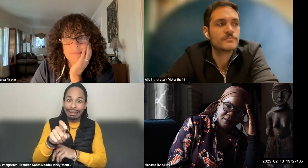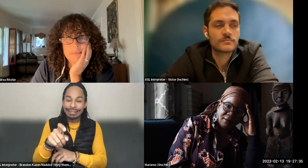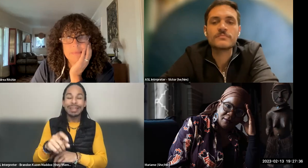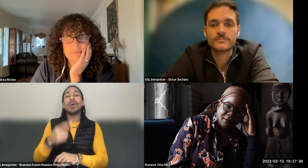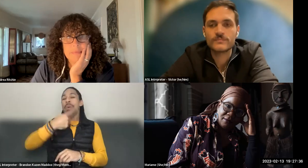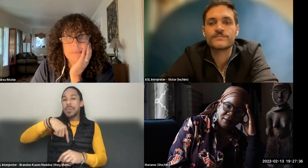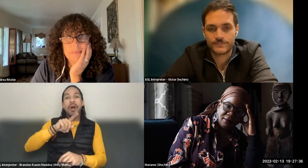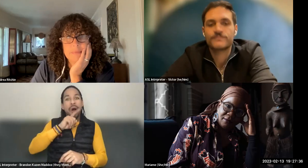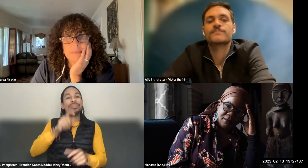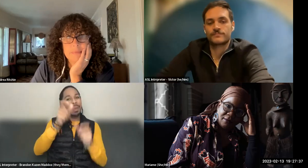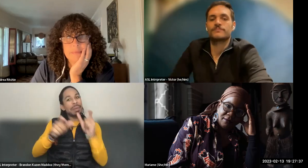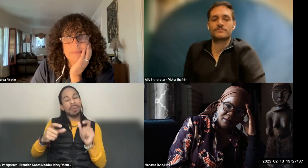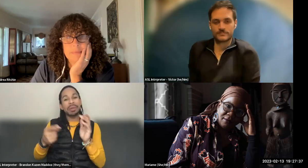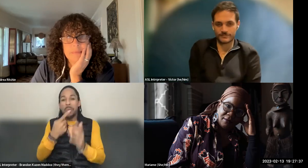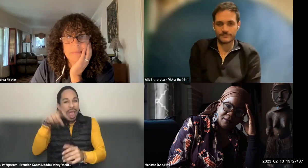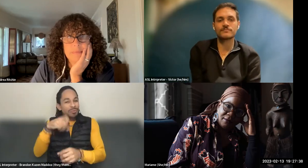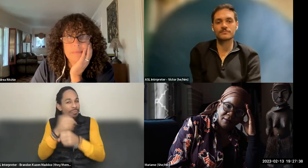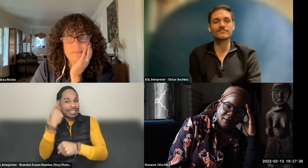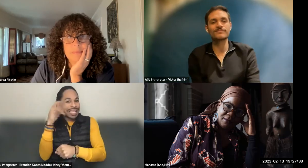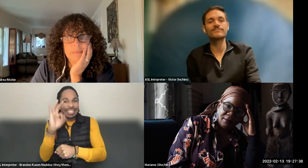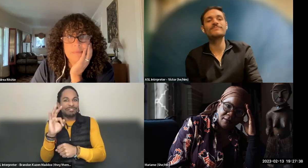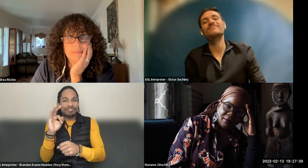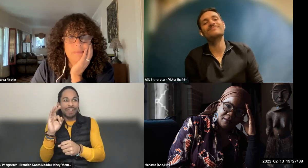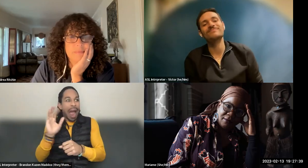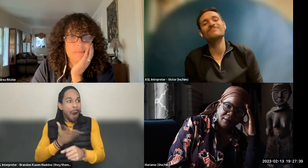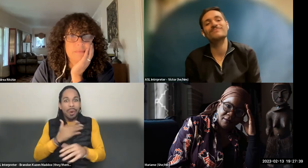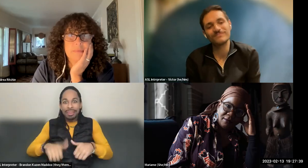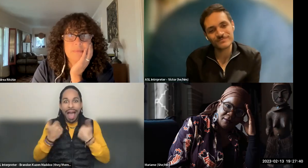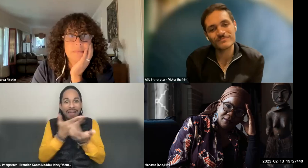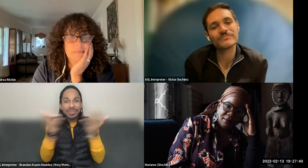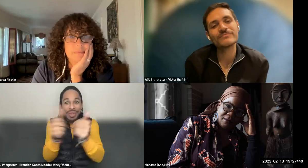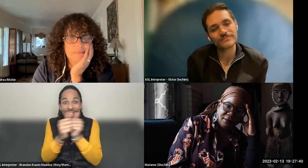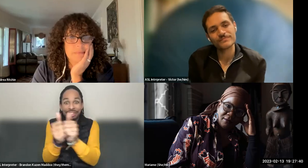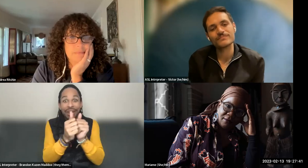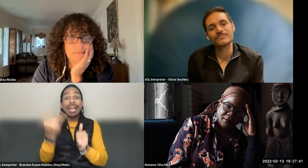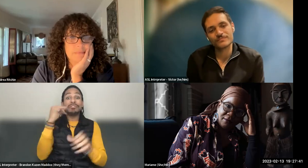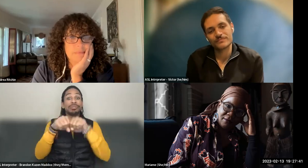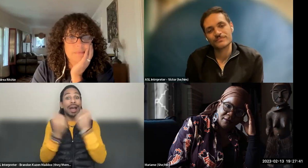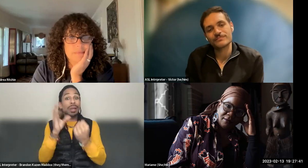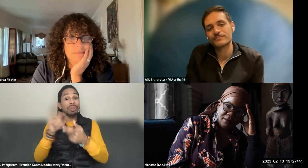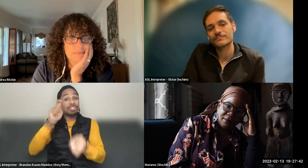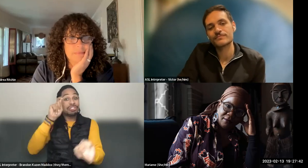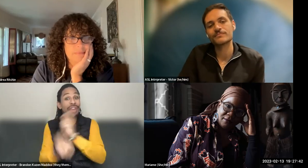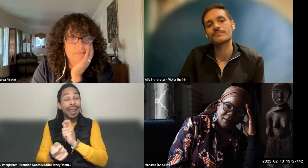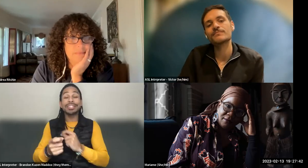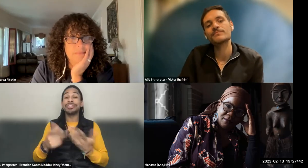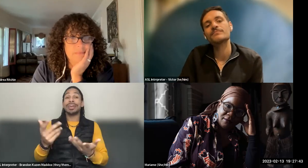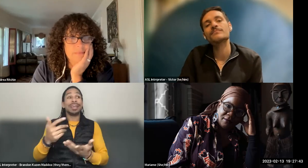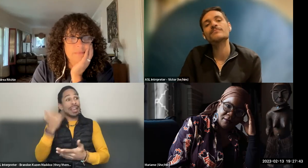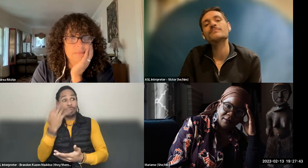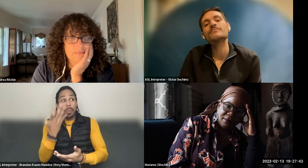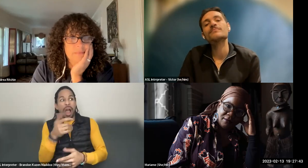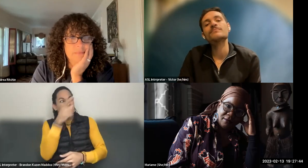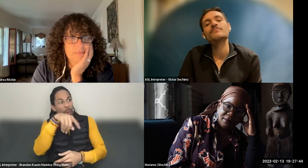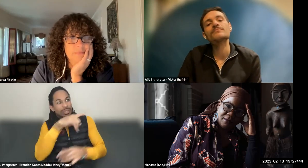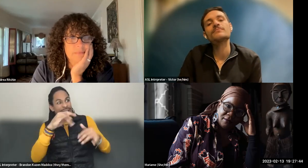to, if the society is going to change, if we're going to shift the conditions that allow for these death-making institutions to do as